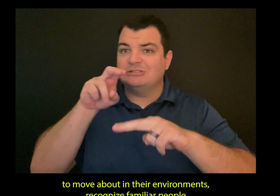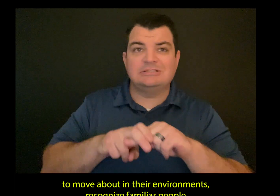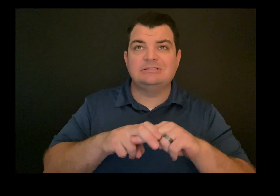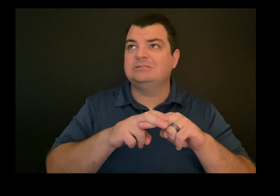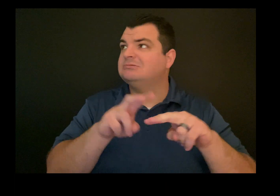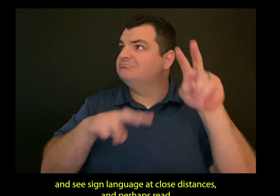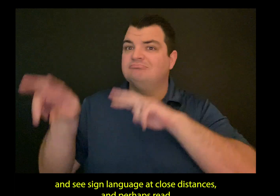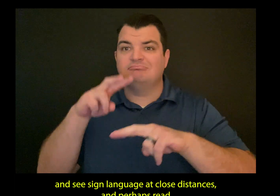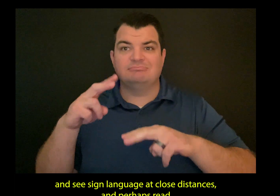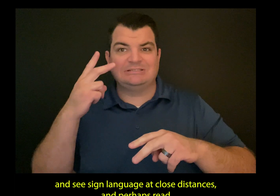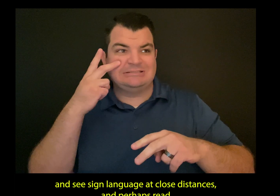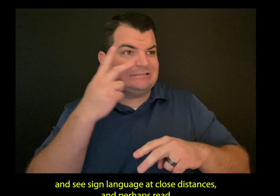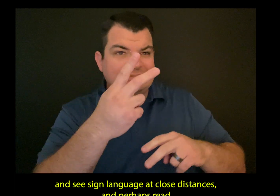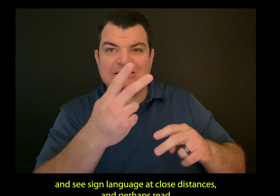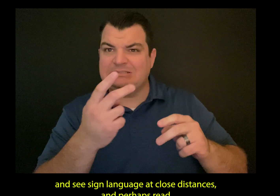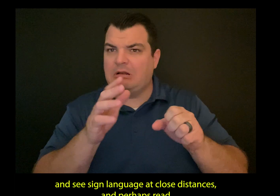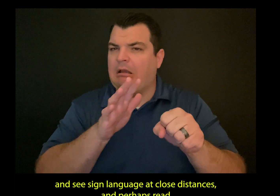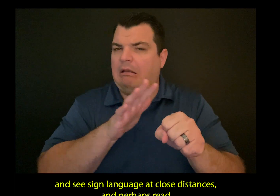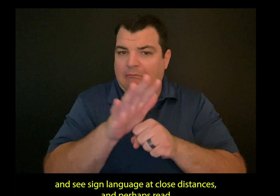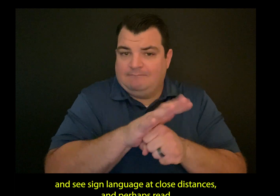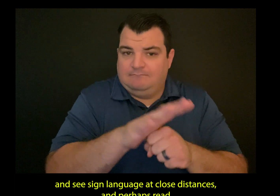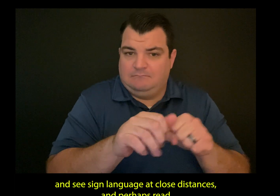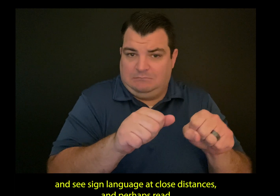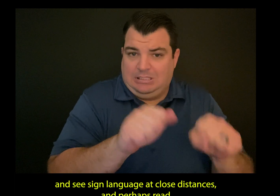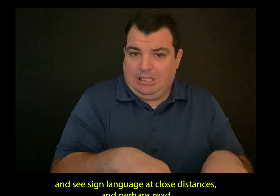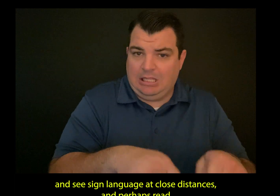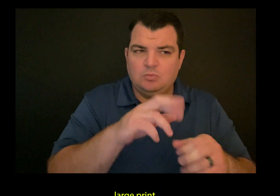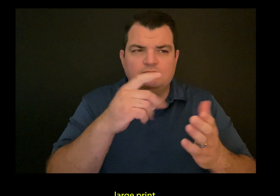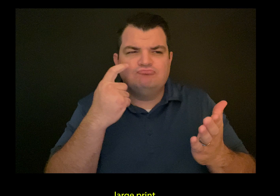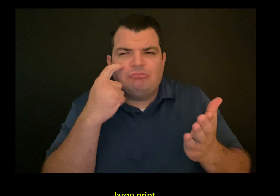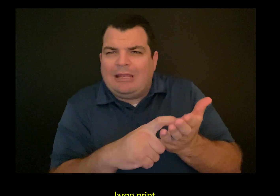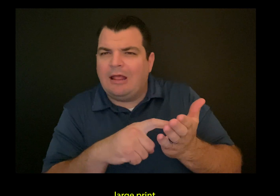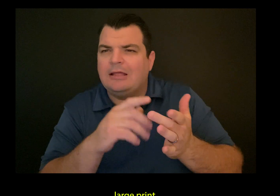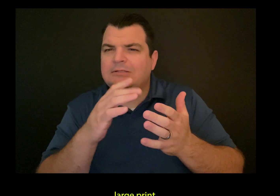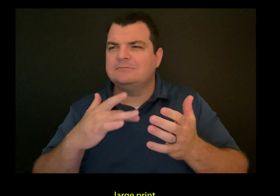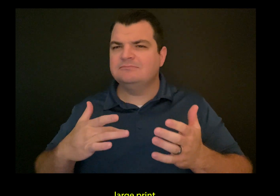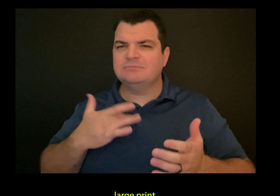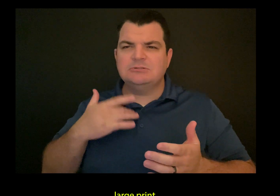people, and see sign language at close distances, and perhaps read large print.